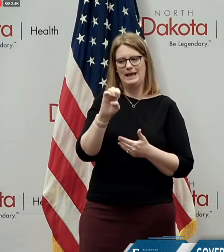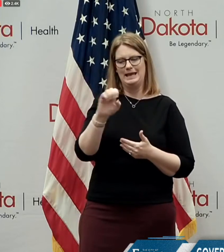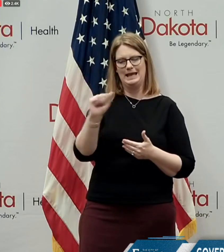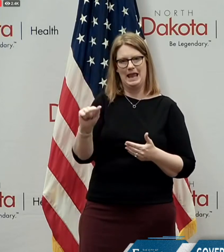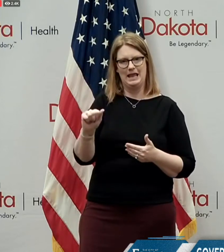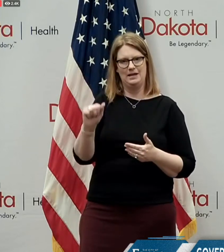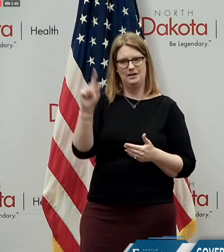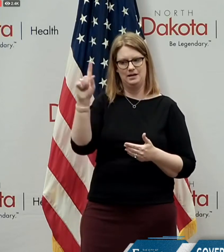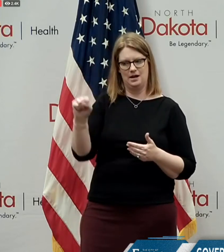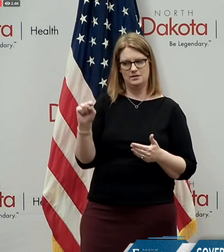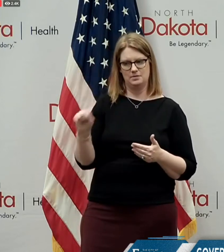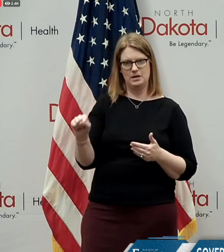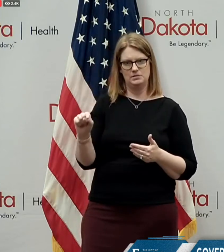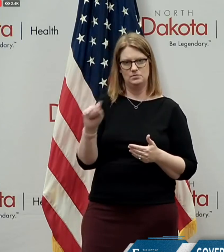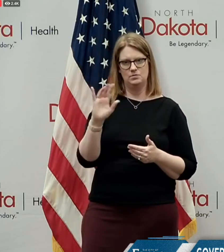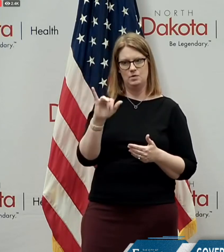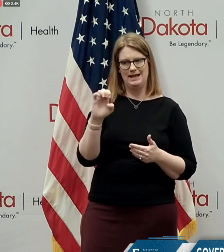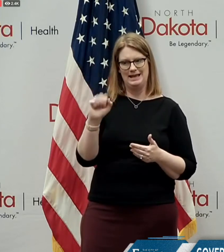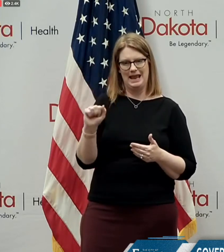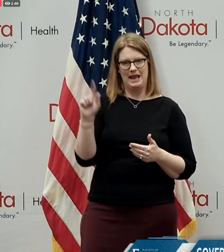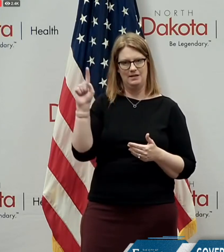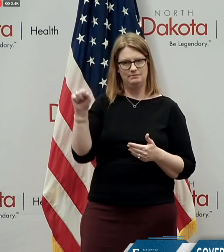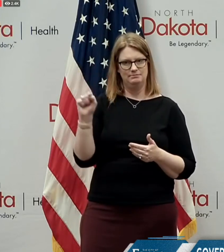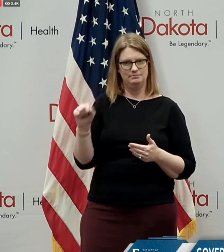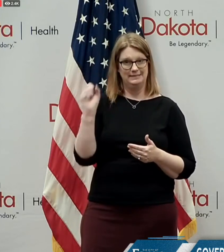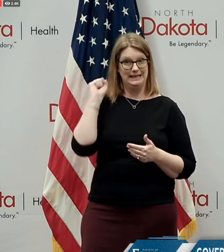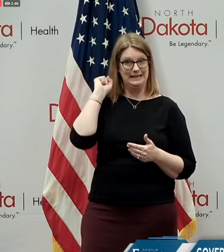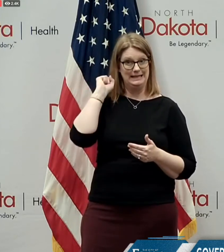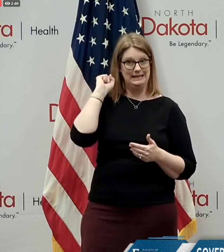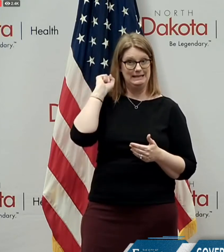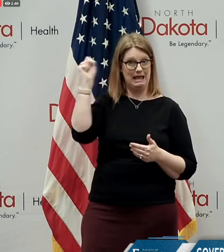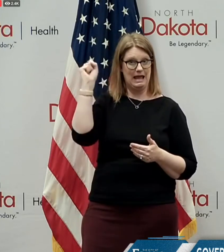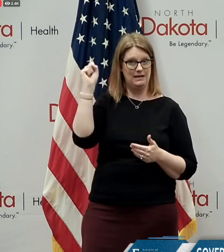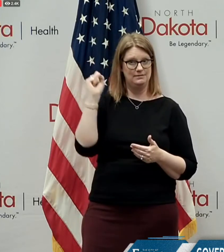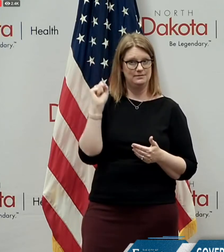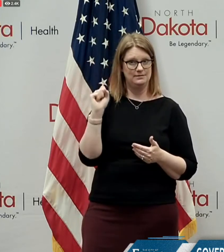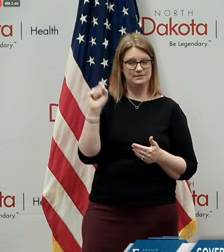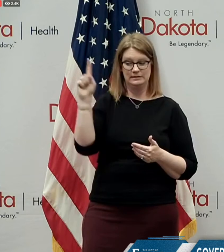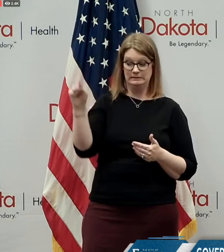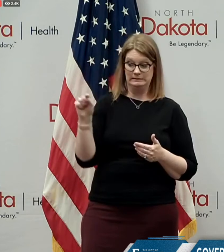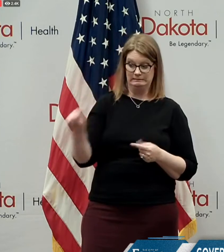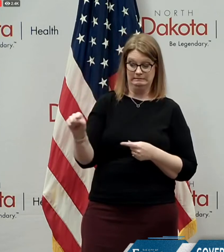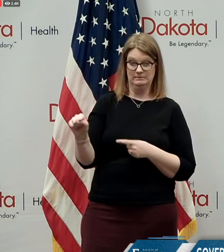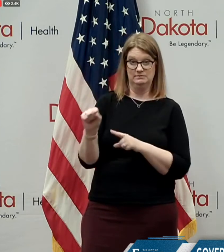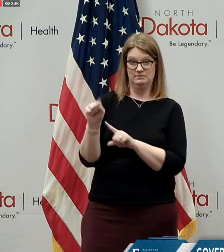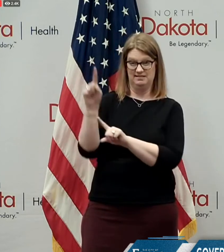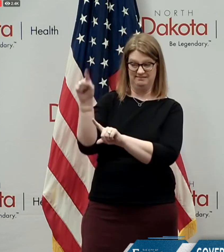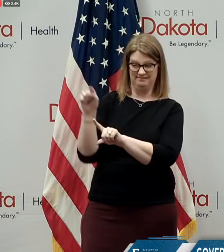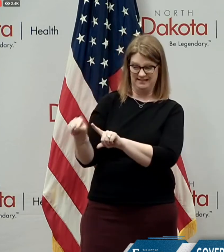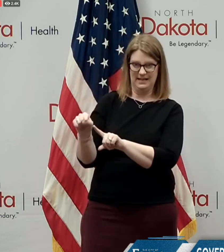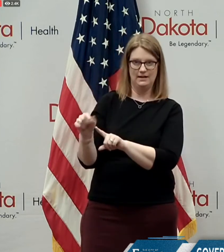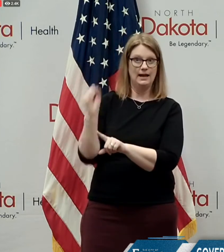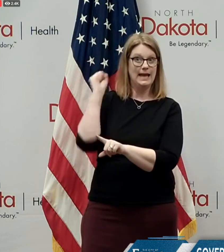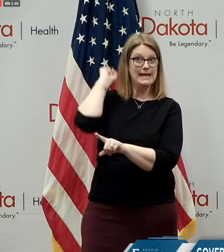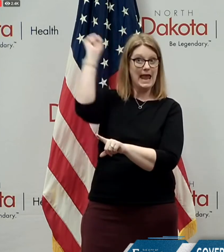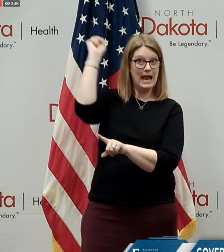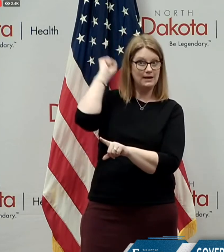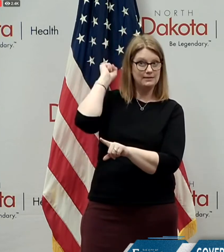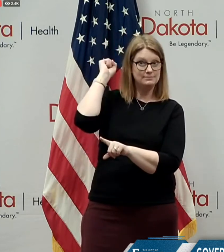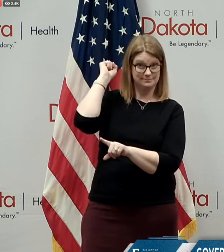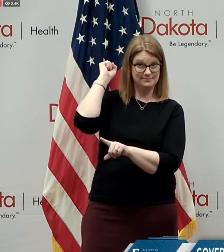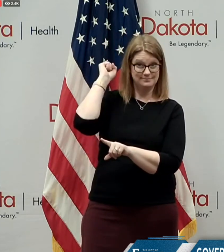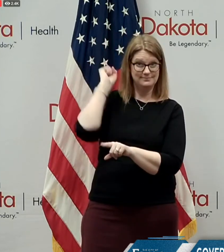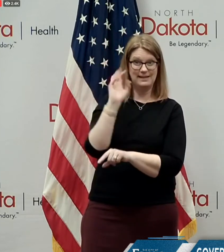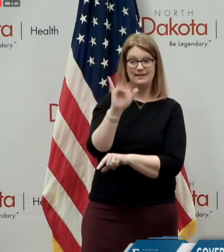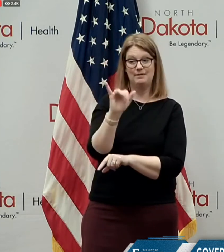YEA exclamation mark is there is YEA with an exclamation mark is pronounced yay,